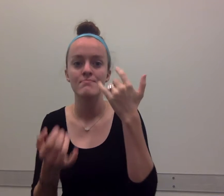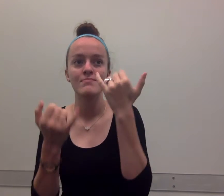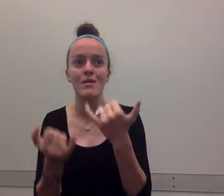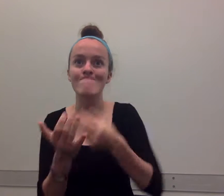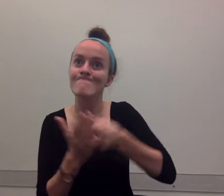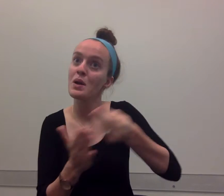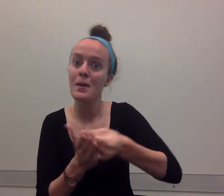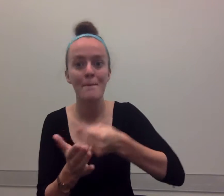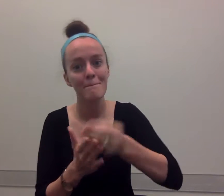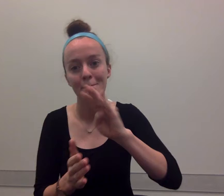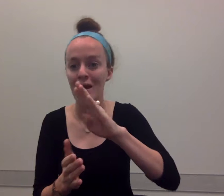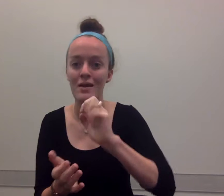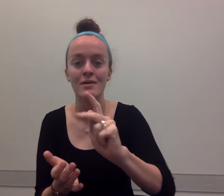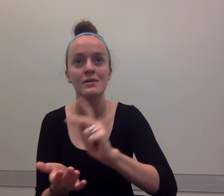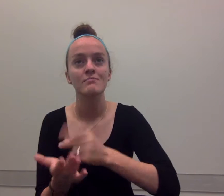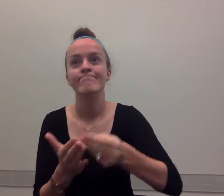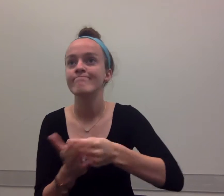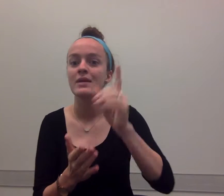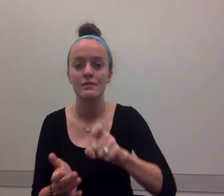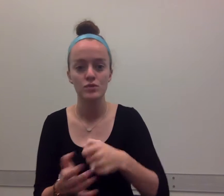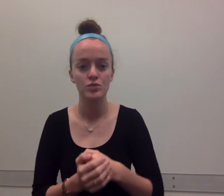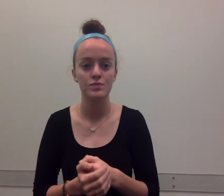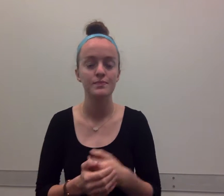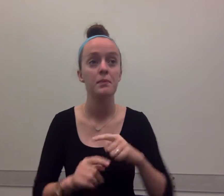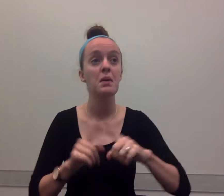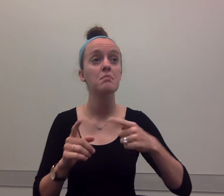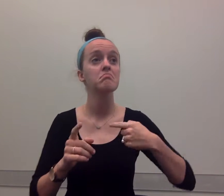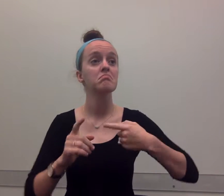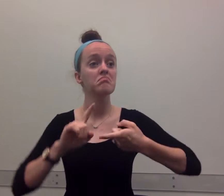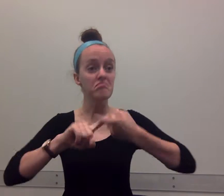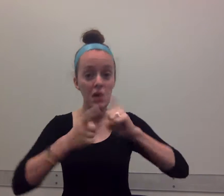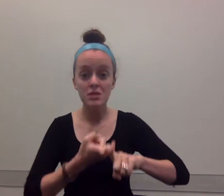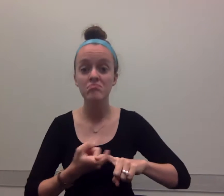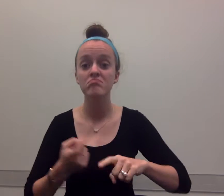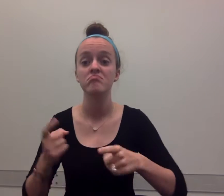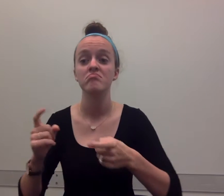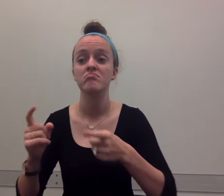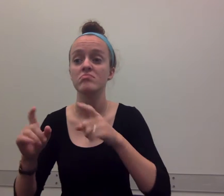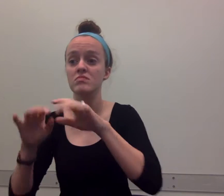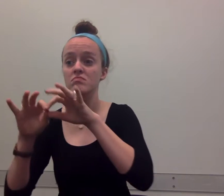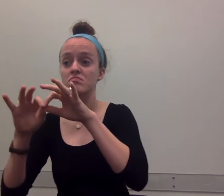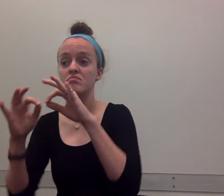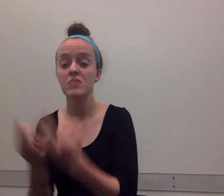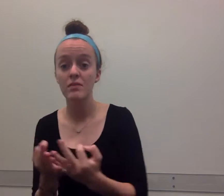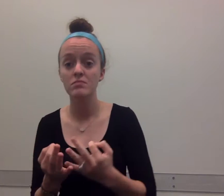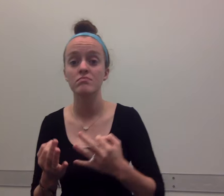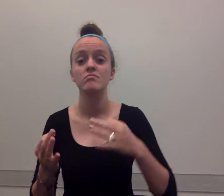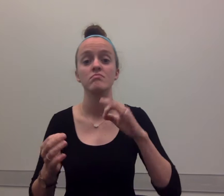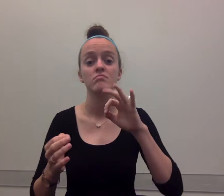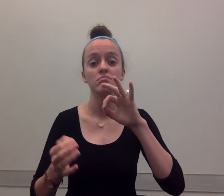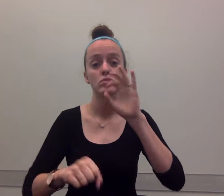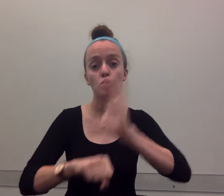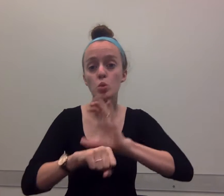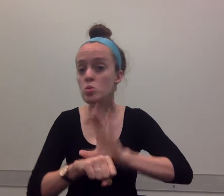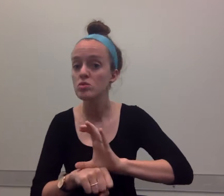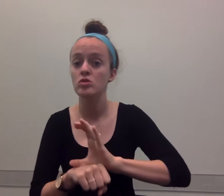Rock, family, friends, people from church, parents of childhood friends. It was just a better